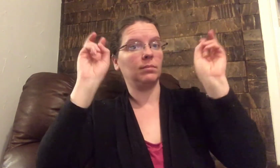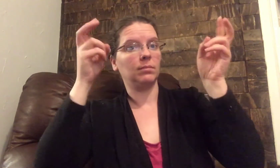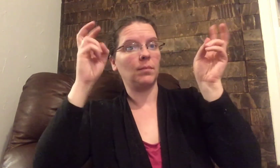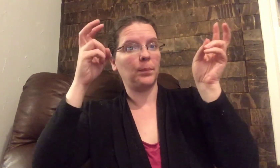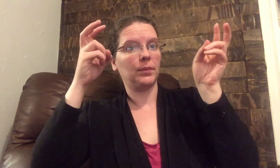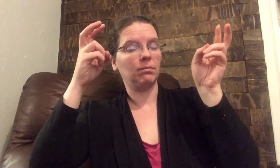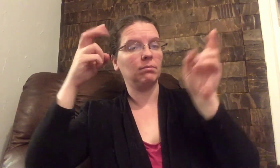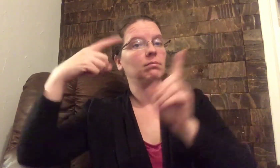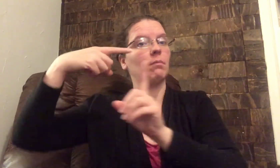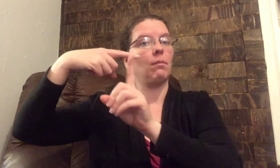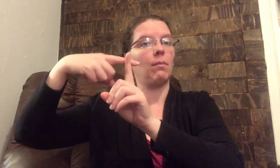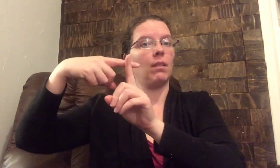topic,